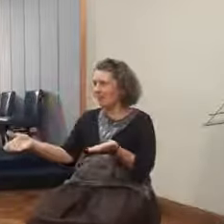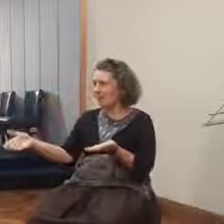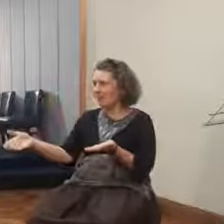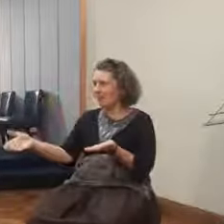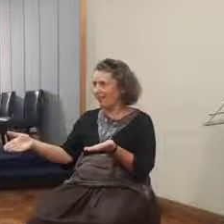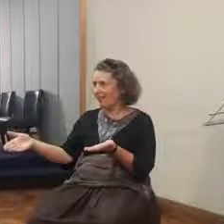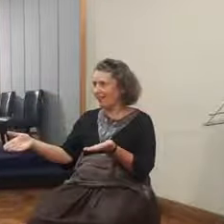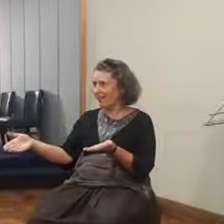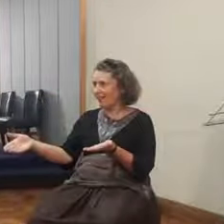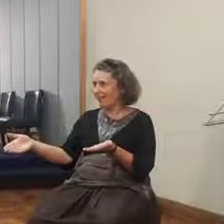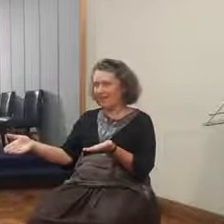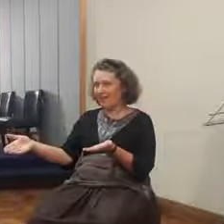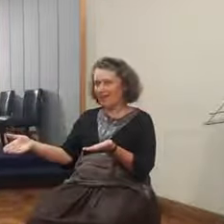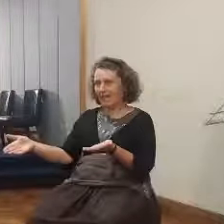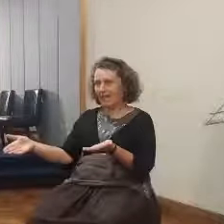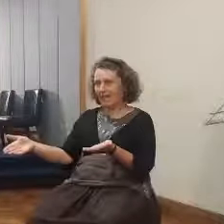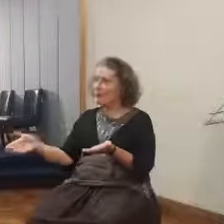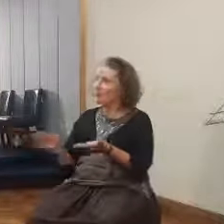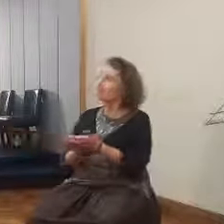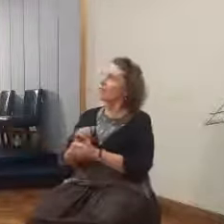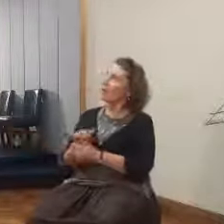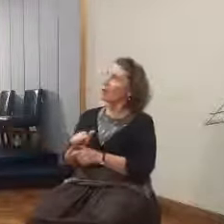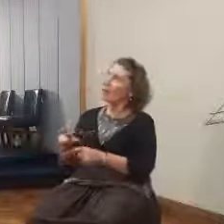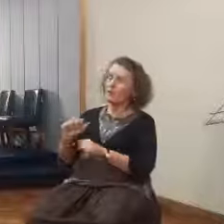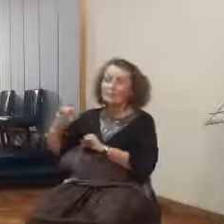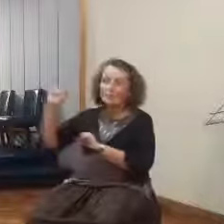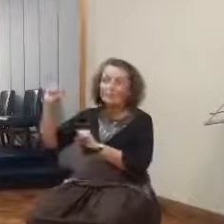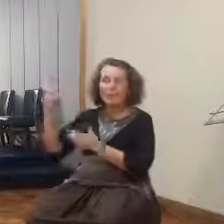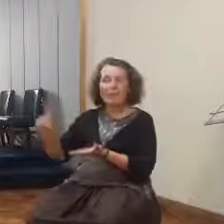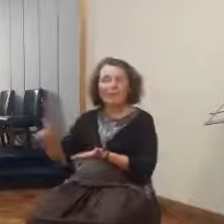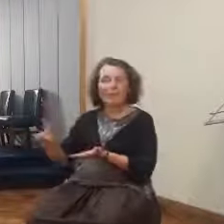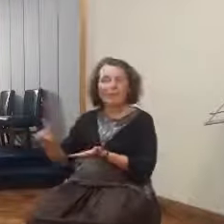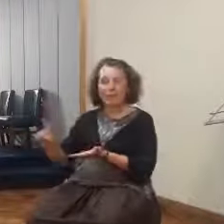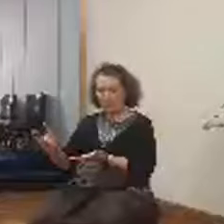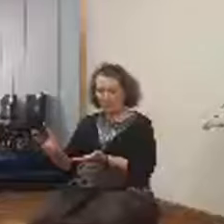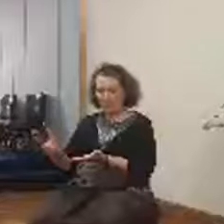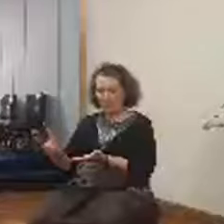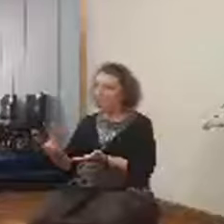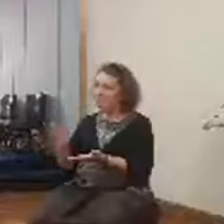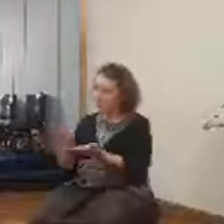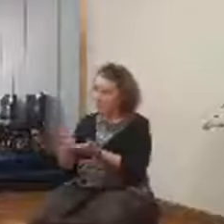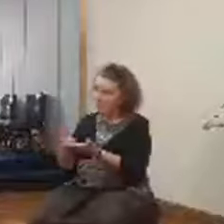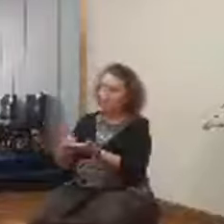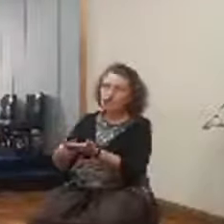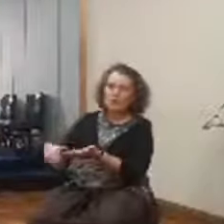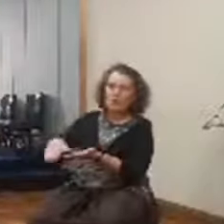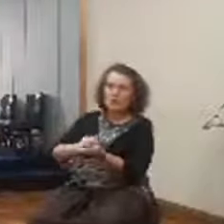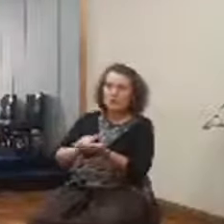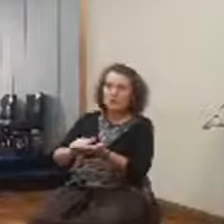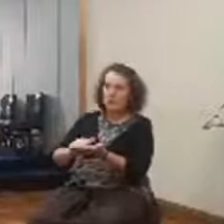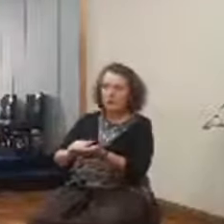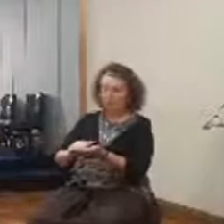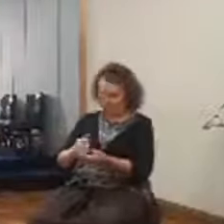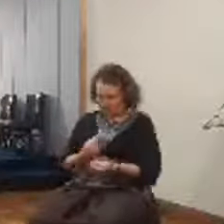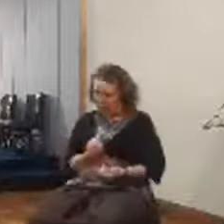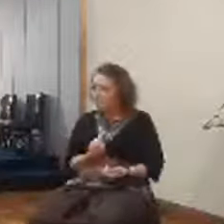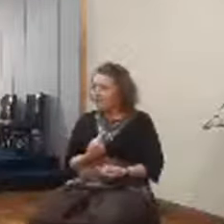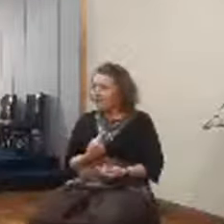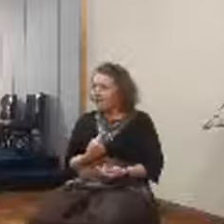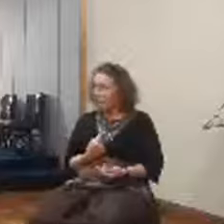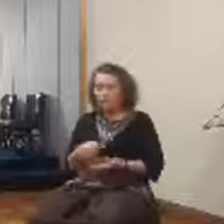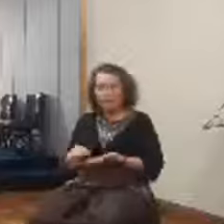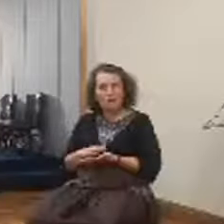a description of the Lord's people, the righteous. Not righteous in ourselves, of course,